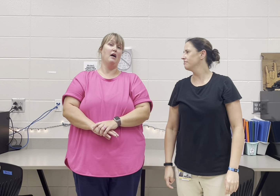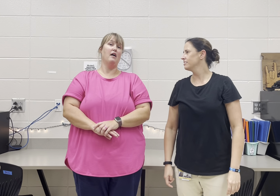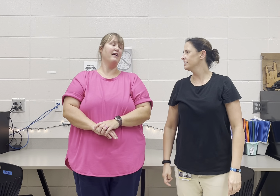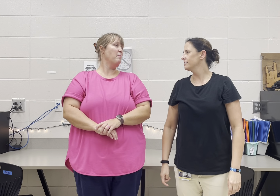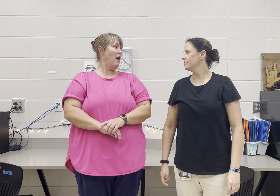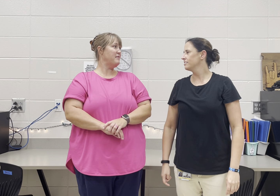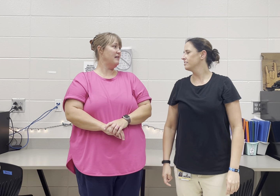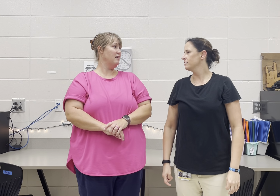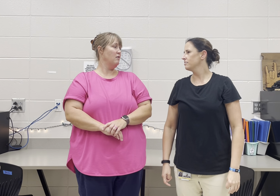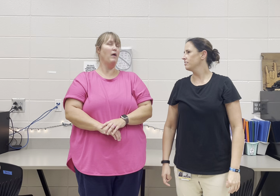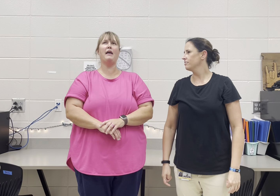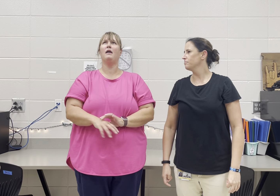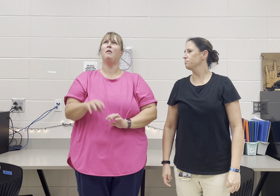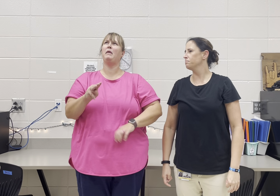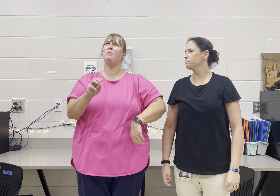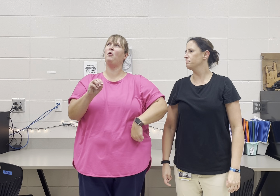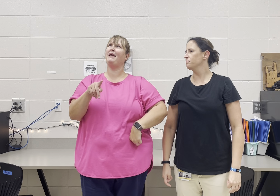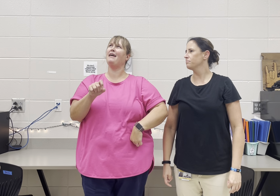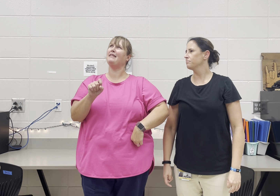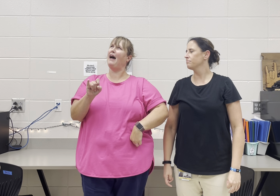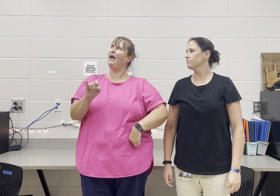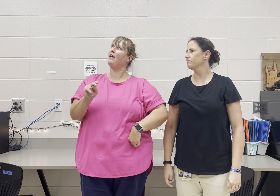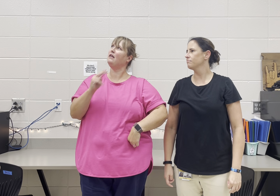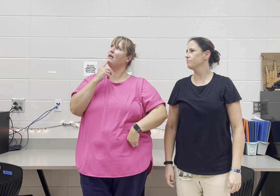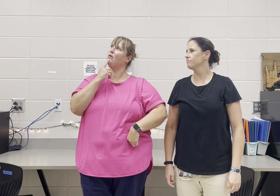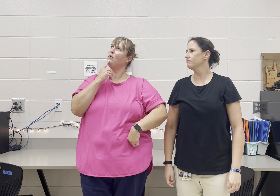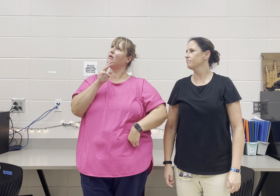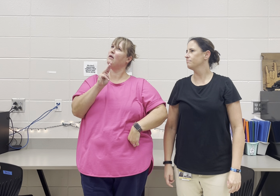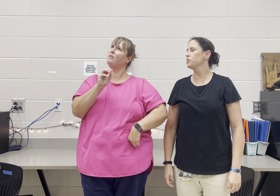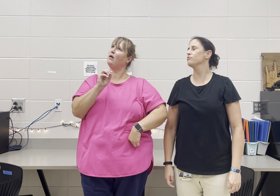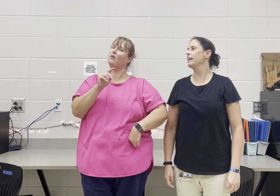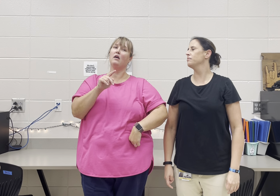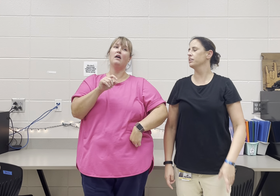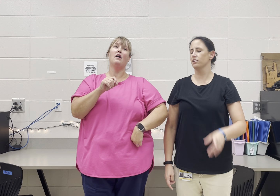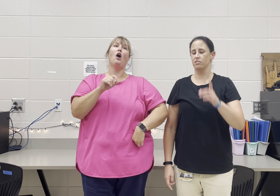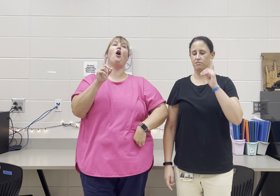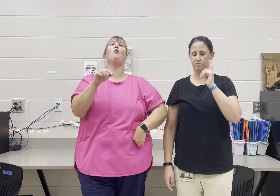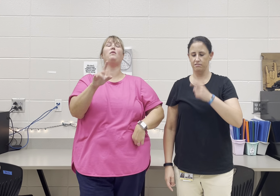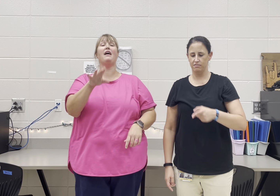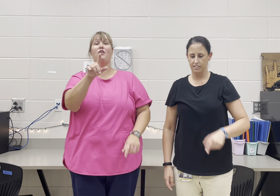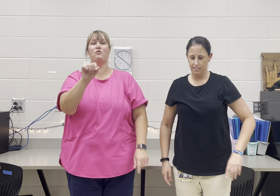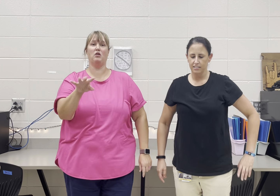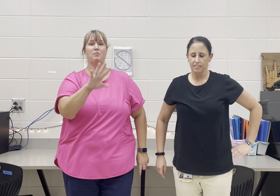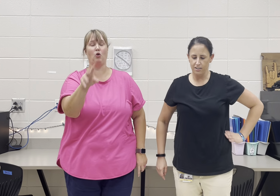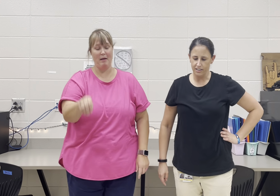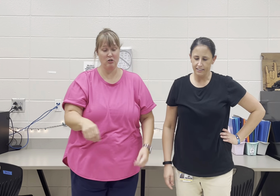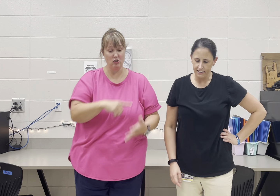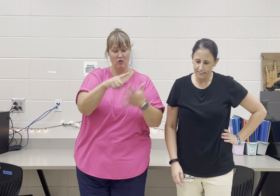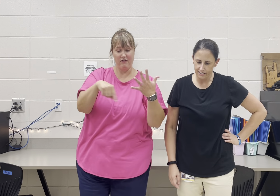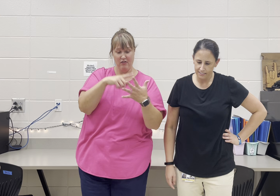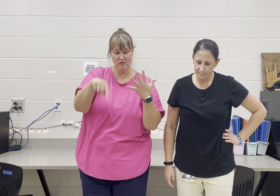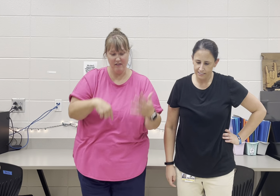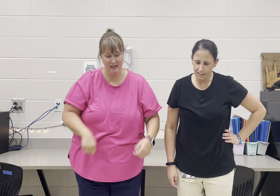Yeah, Mopsin. Wait, MOPSI? No. Parameter. Oh yeah, those words. Okay, Parameters, yeah, those yeah. five things.